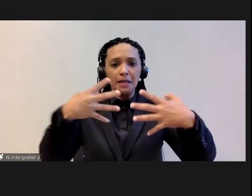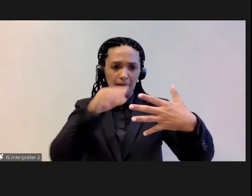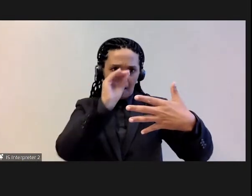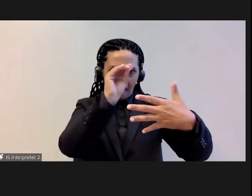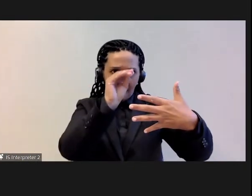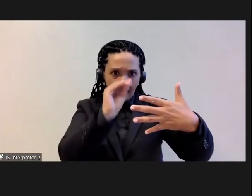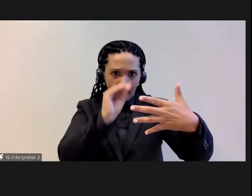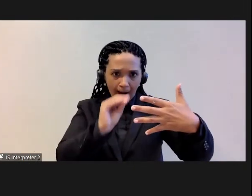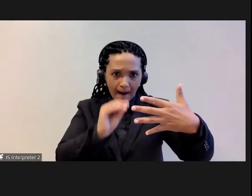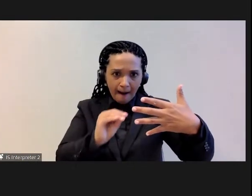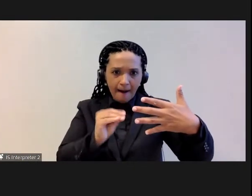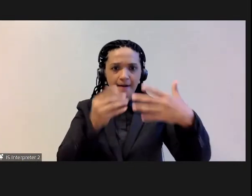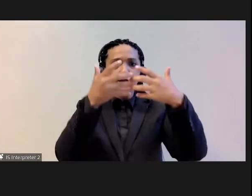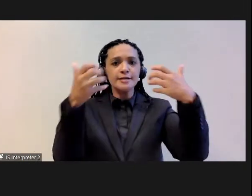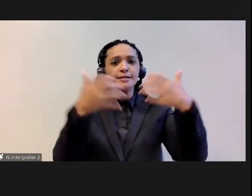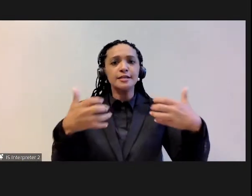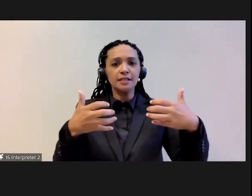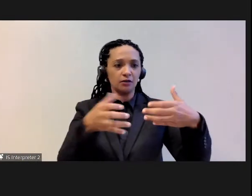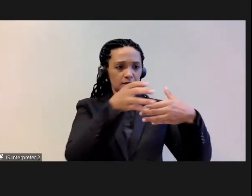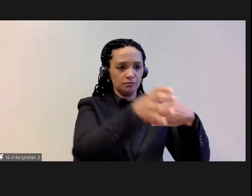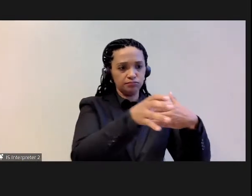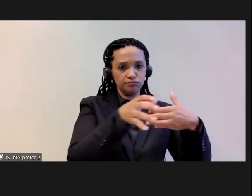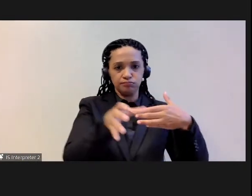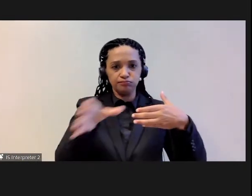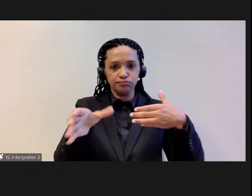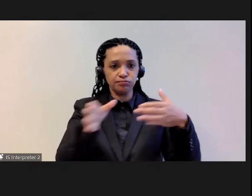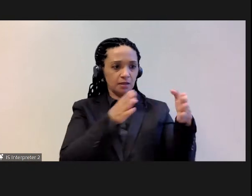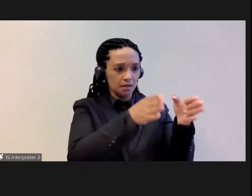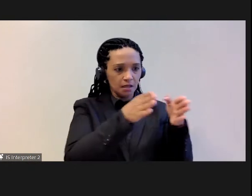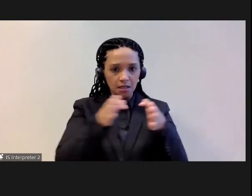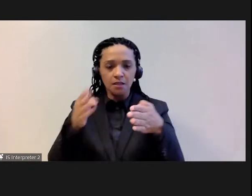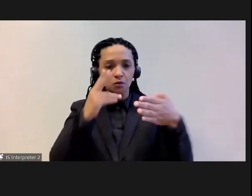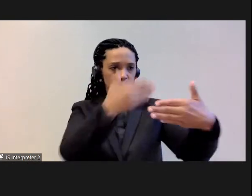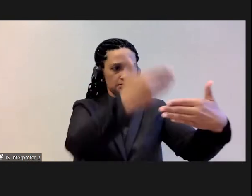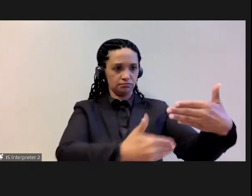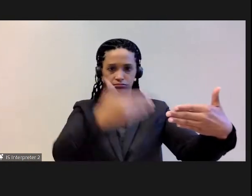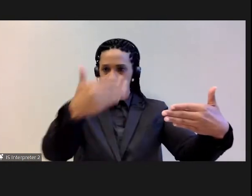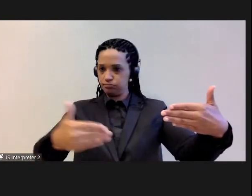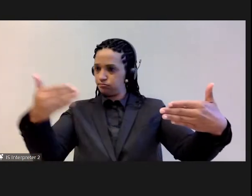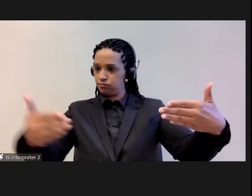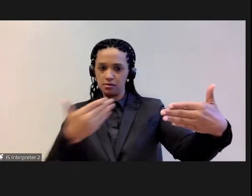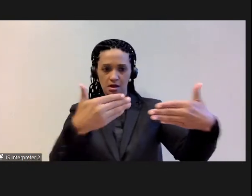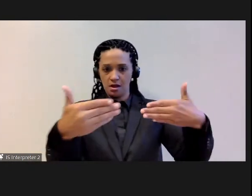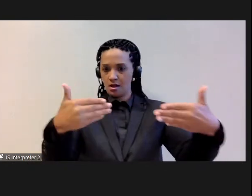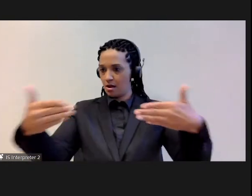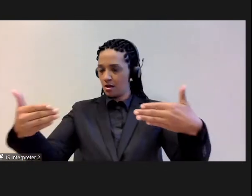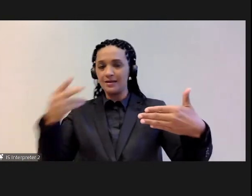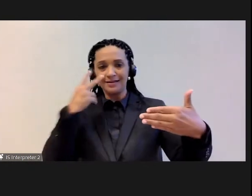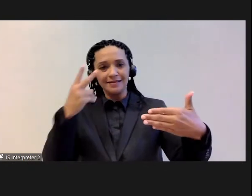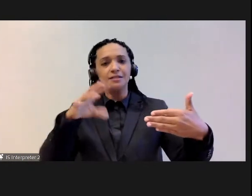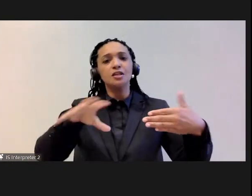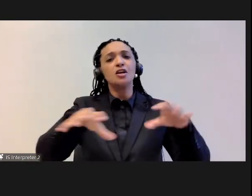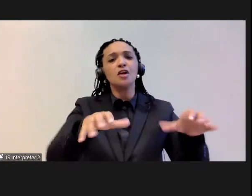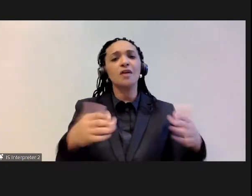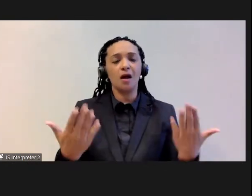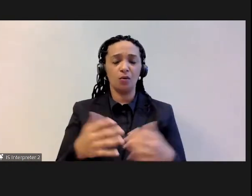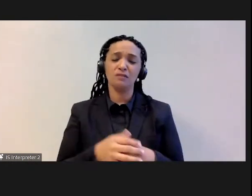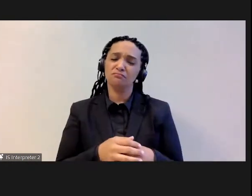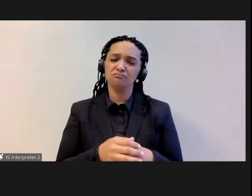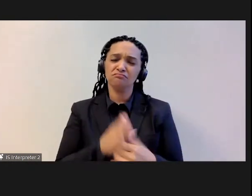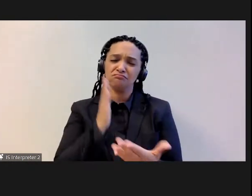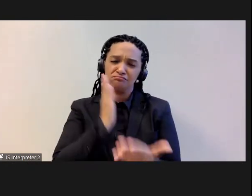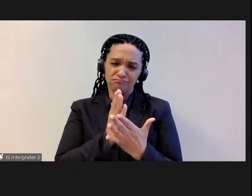disaggregation and highlight them and see what is telling you about what's happening in a country. Of course, digital tools are important.